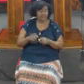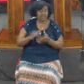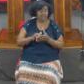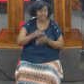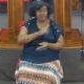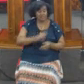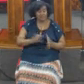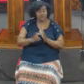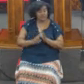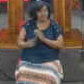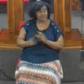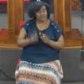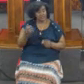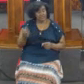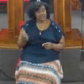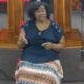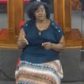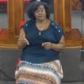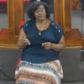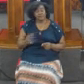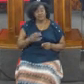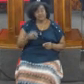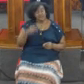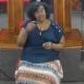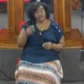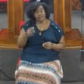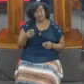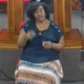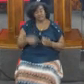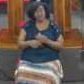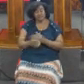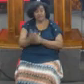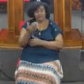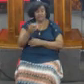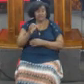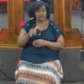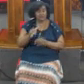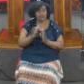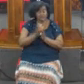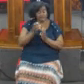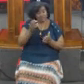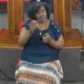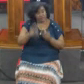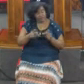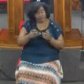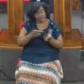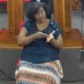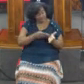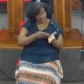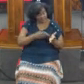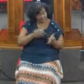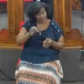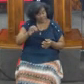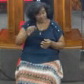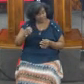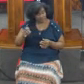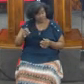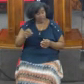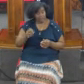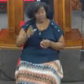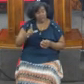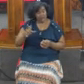there. Alrighty? Like I said earlier, this morning, continue to pray for the people of Haiti, people of Mexico, continue to pray for the people